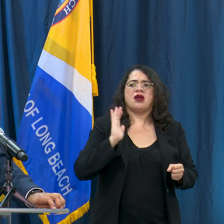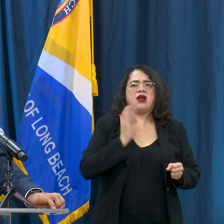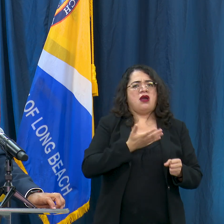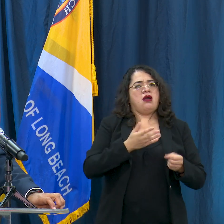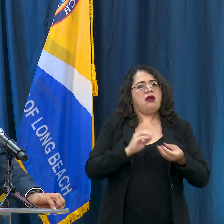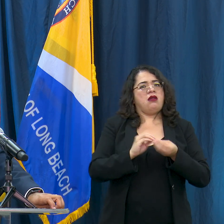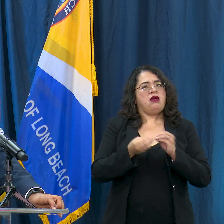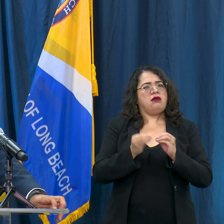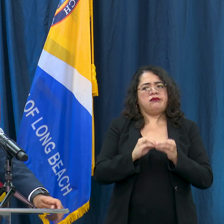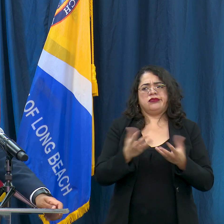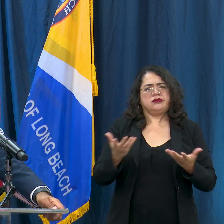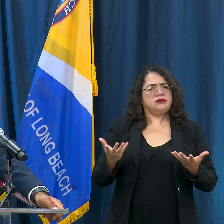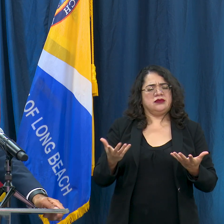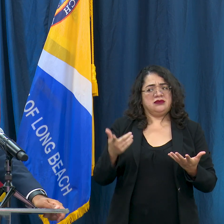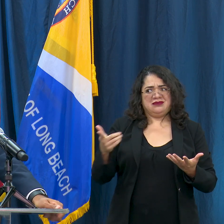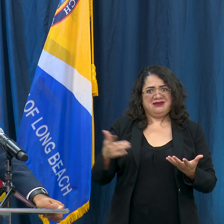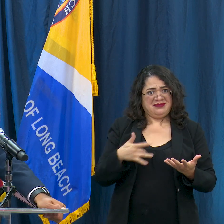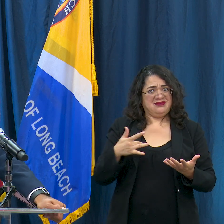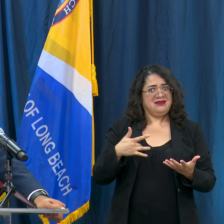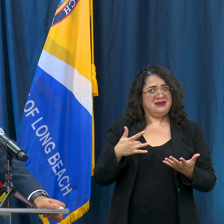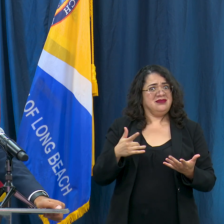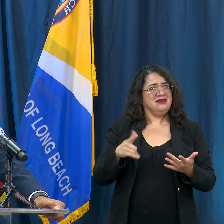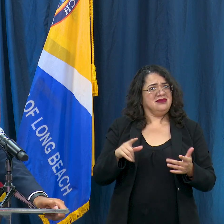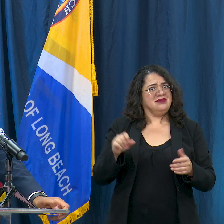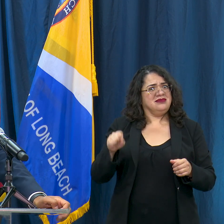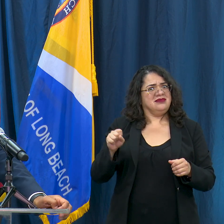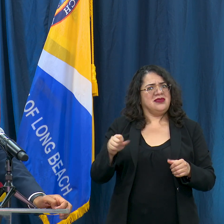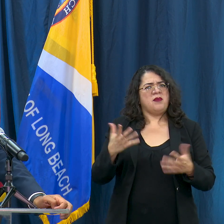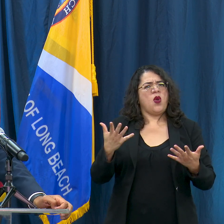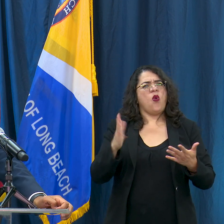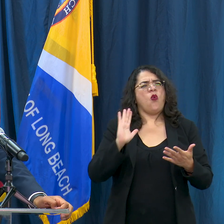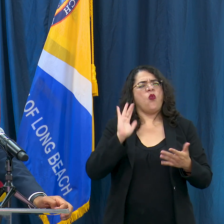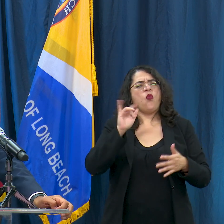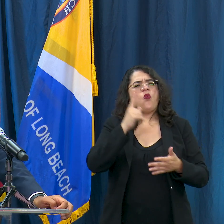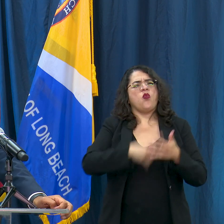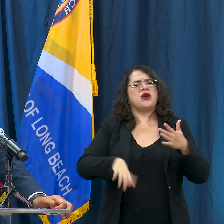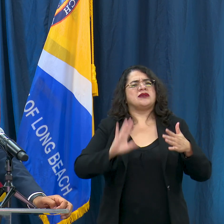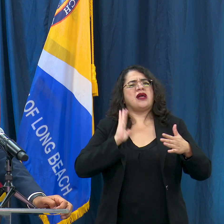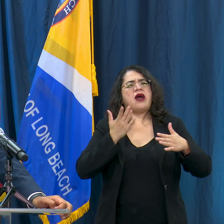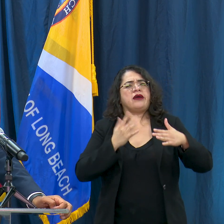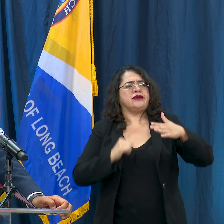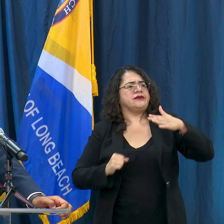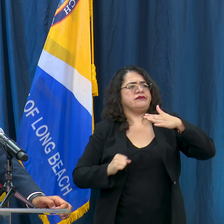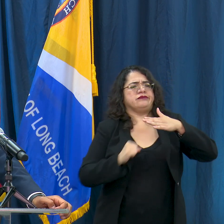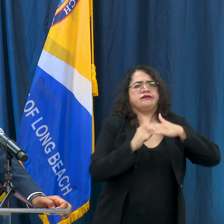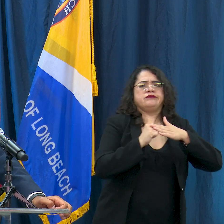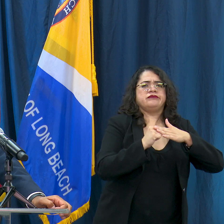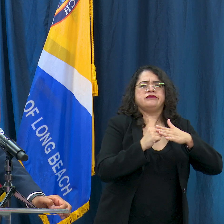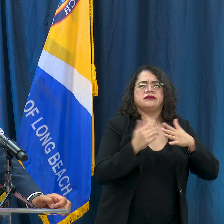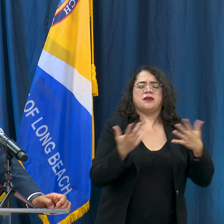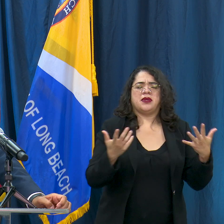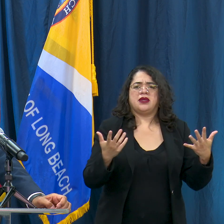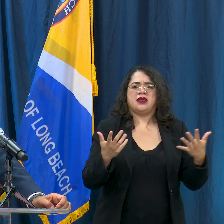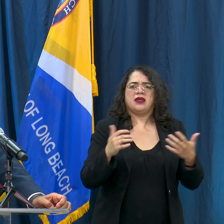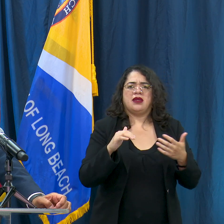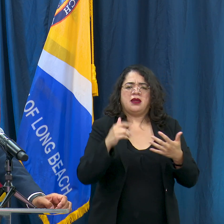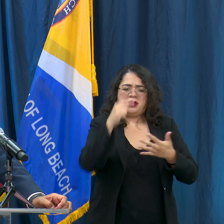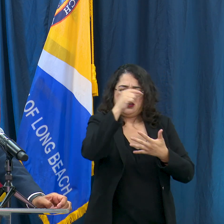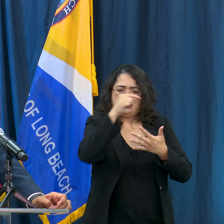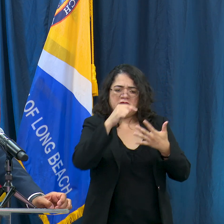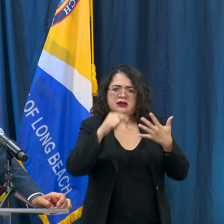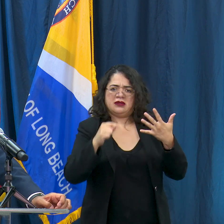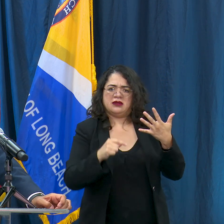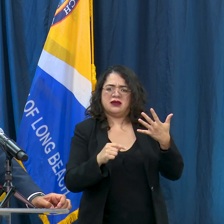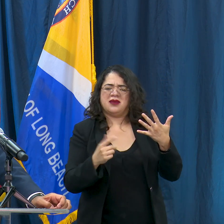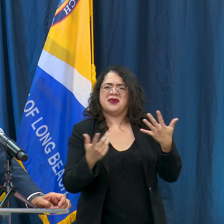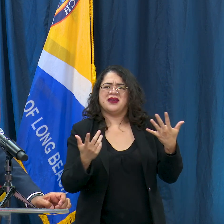is the right move? And do you have any idea like what the threshold is or what criteria would have to be met in order for the city or